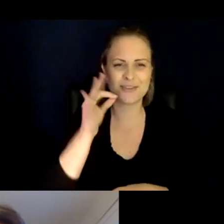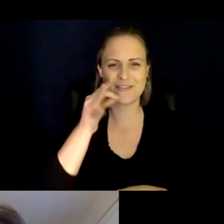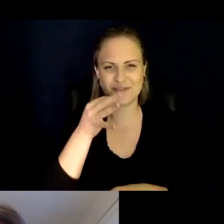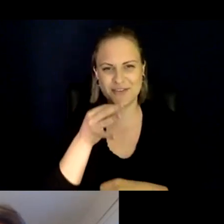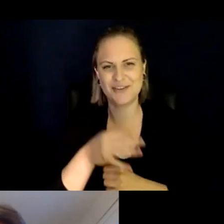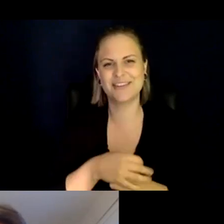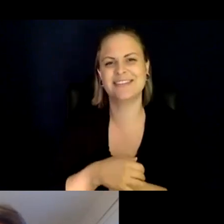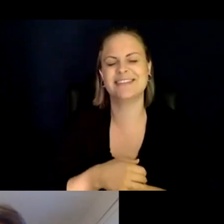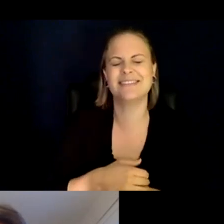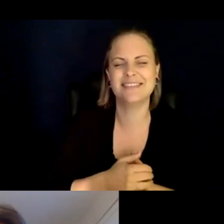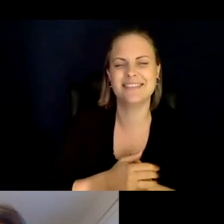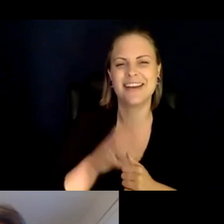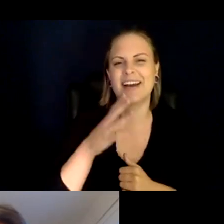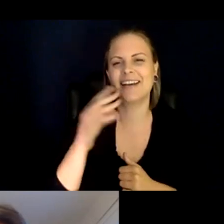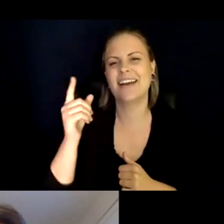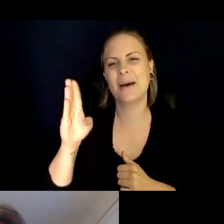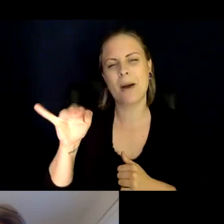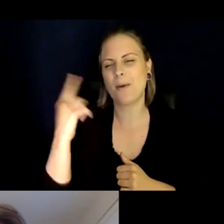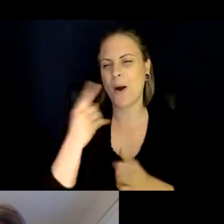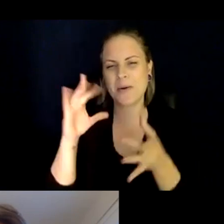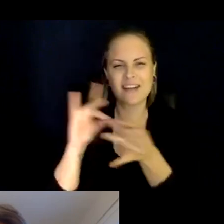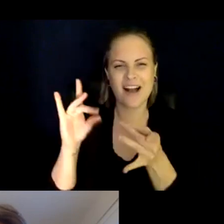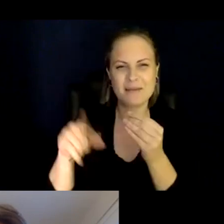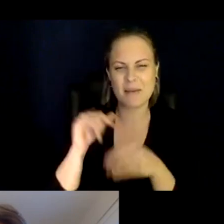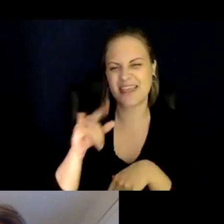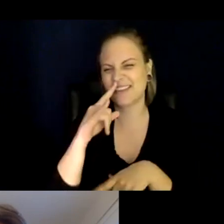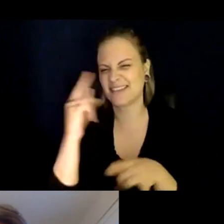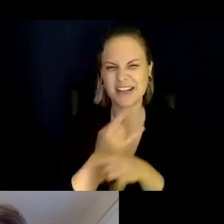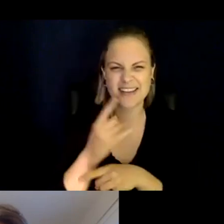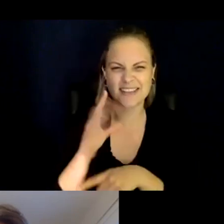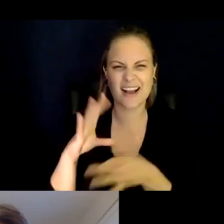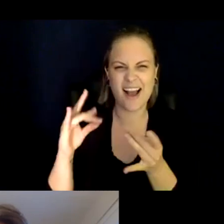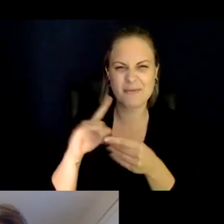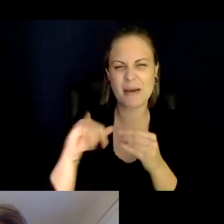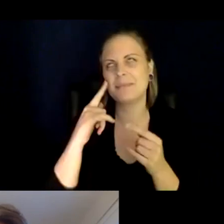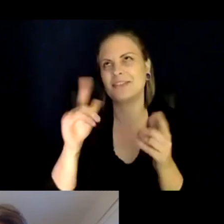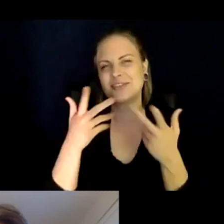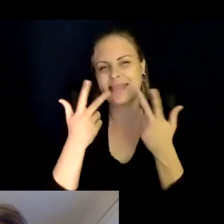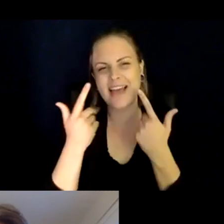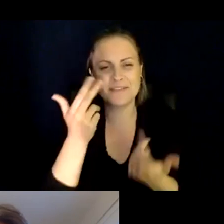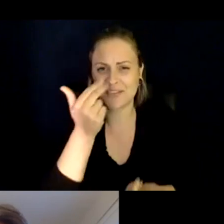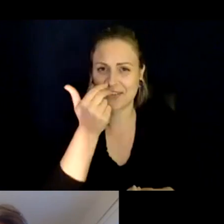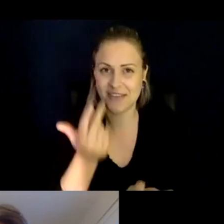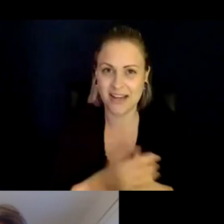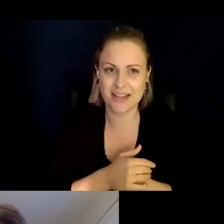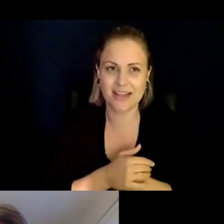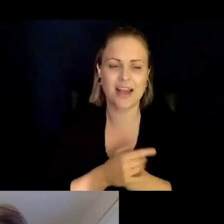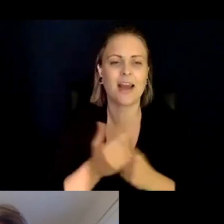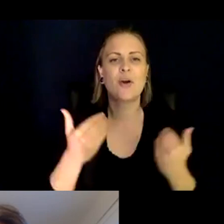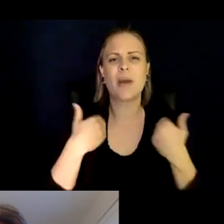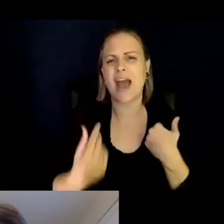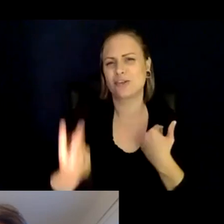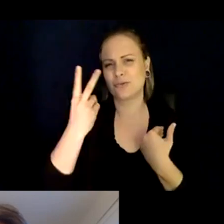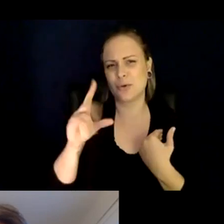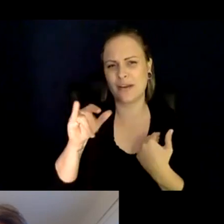that every day. And she'd have some comment about it, some kind of snarky comment about it, but laughed, it was funny. And we had 2 vans